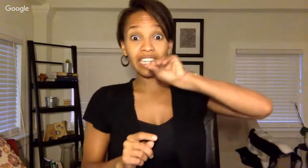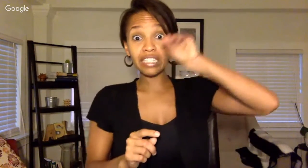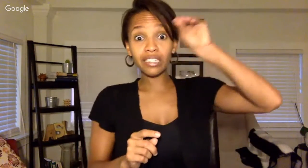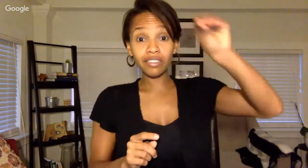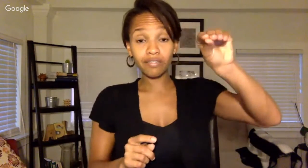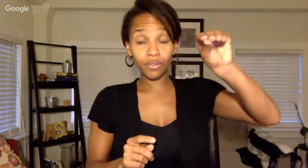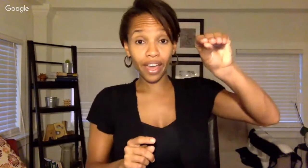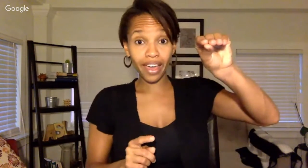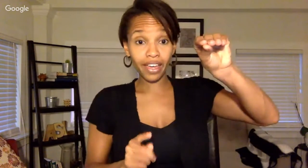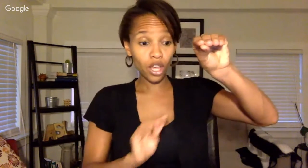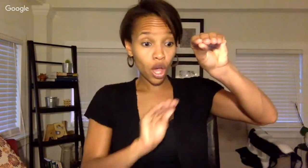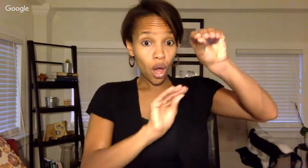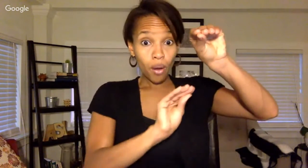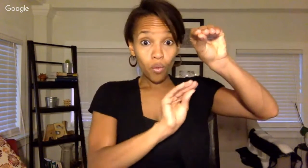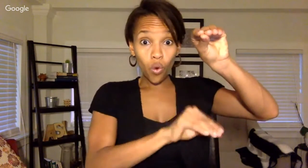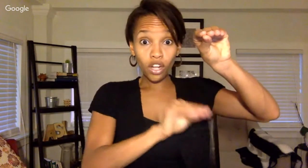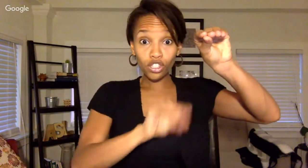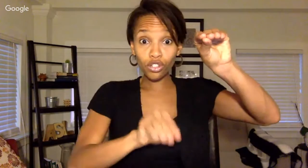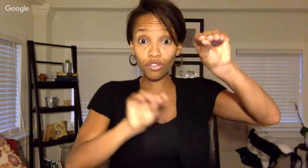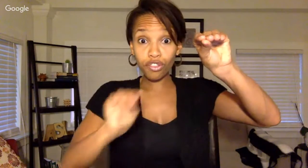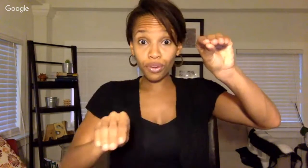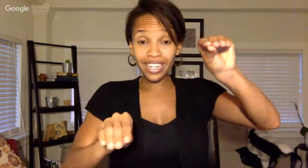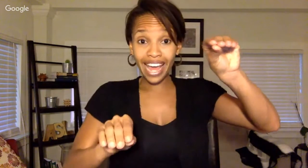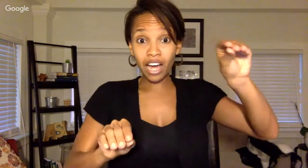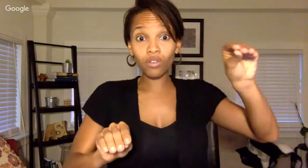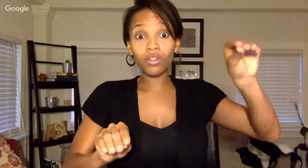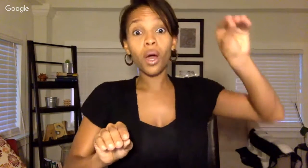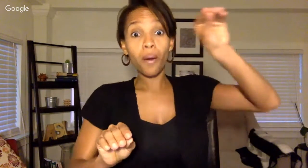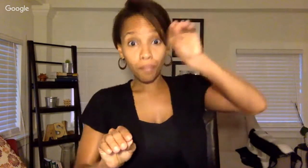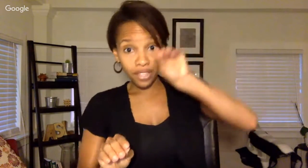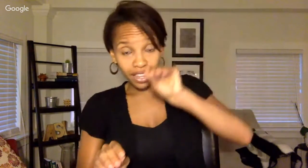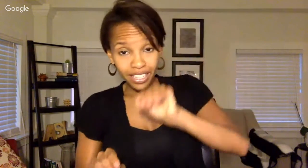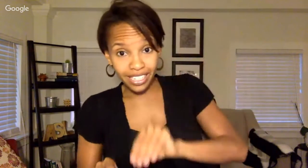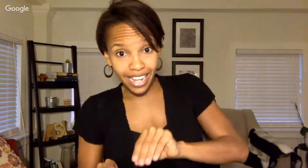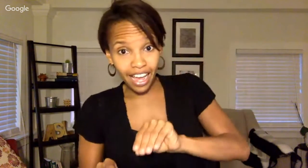lid, okay? 1, 2, 3 down, put the lid down,